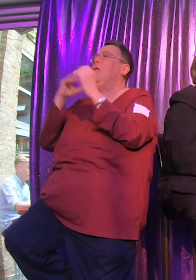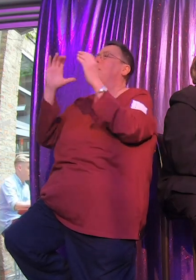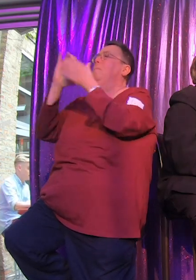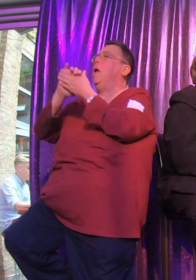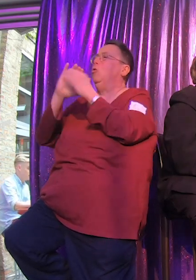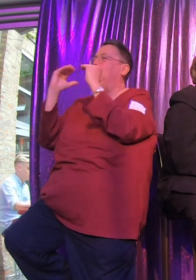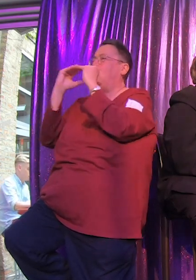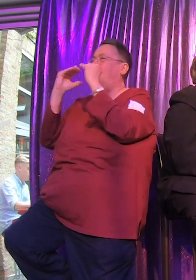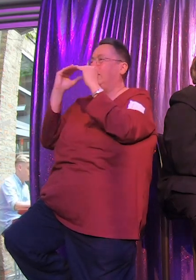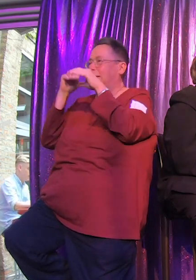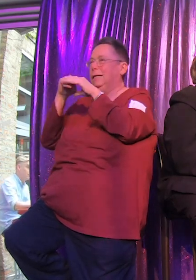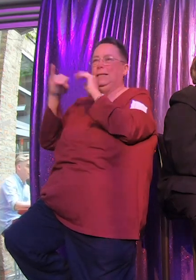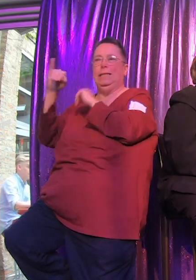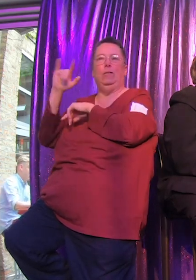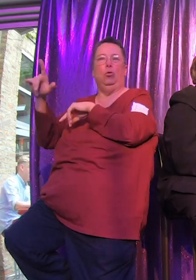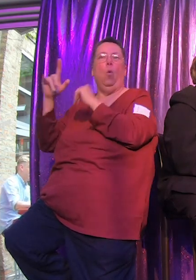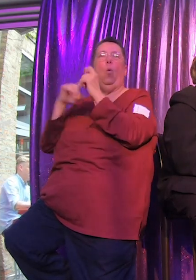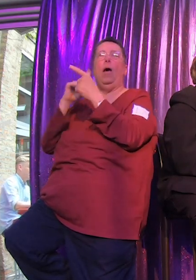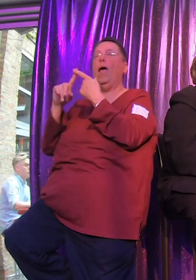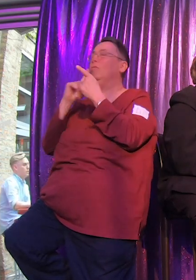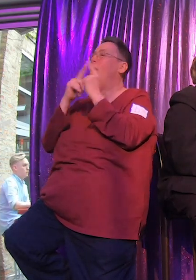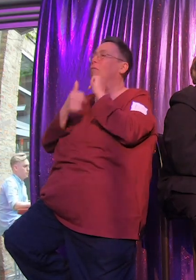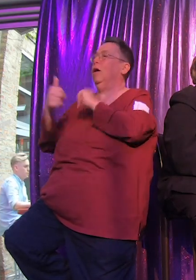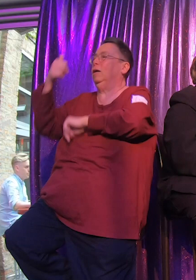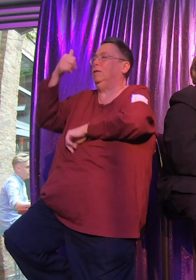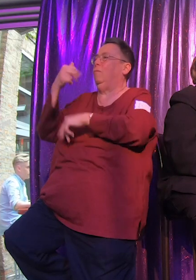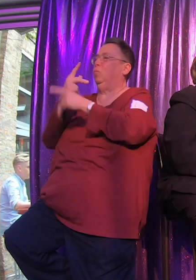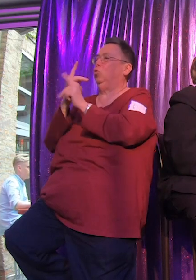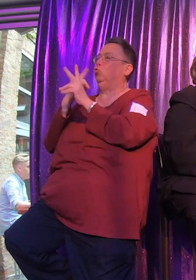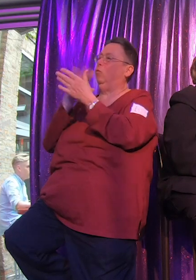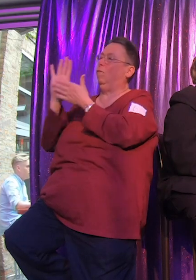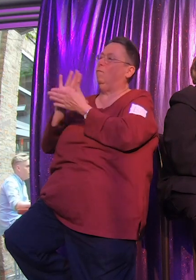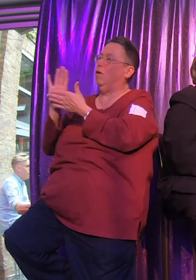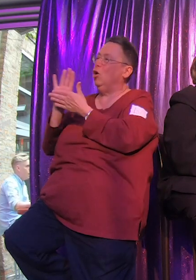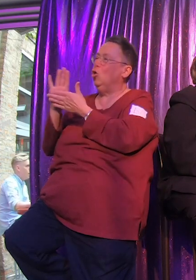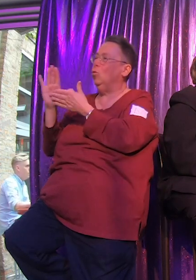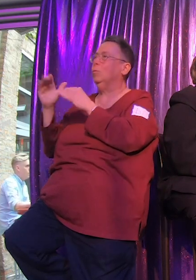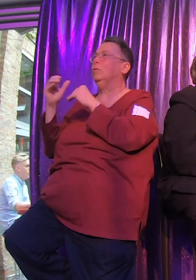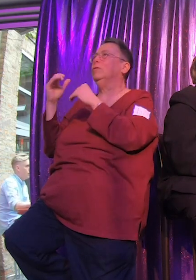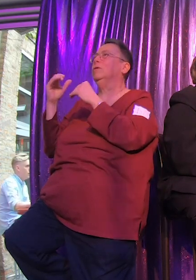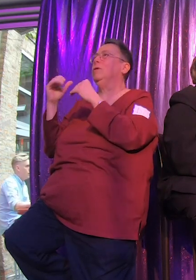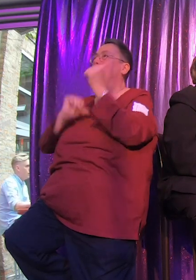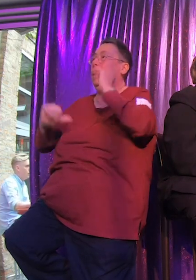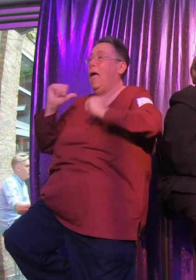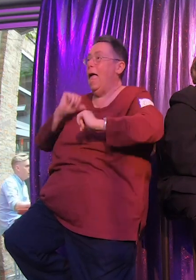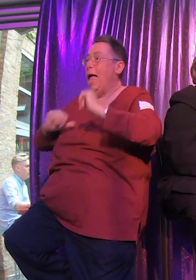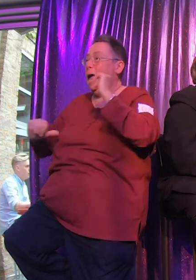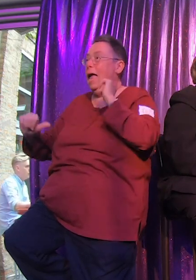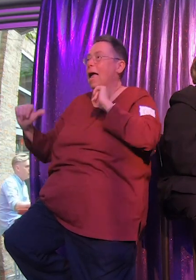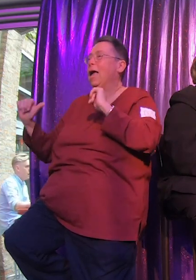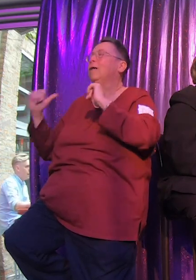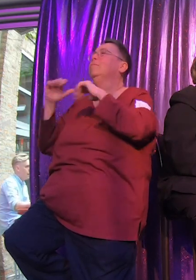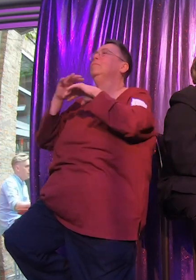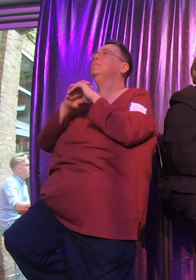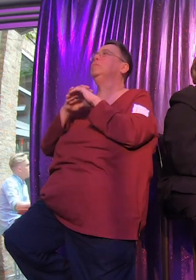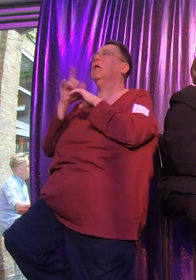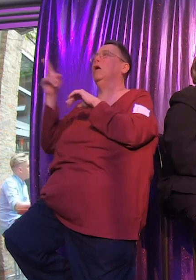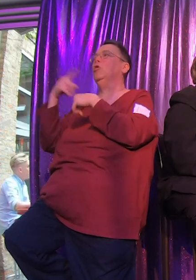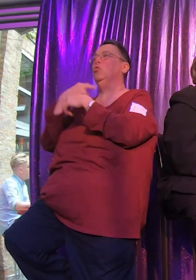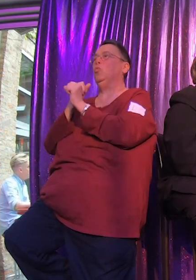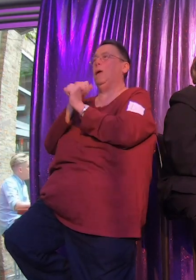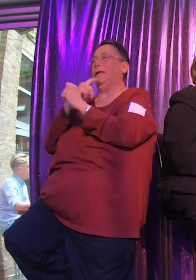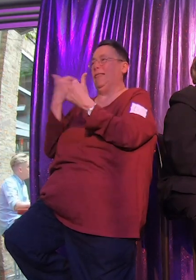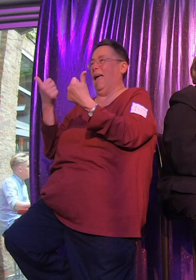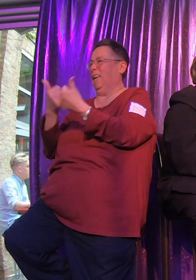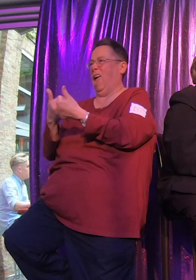in Illinois, been the executive producer for films and play, even created that